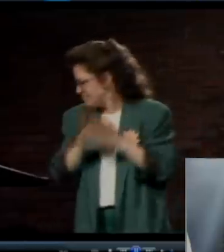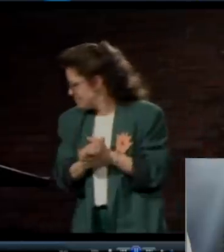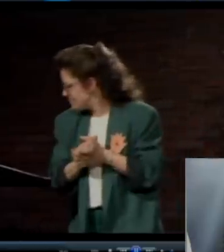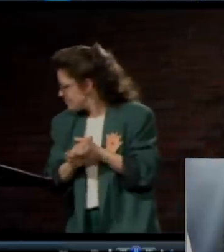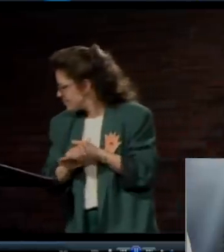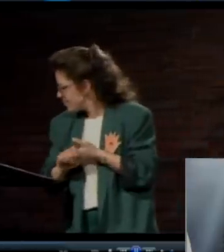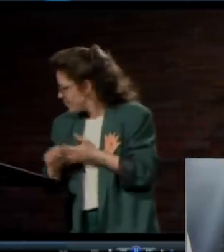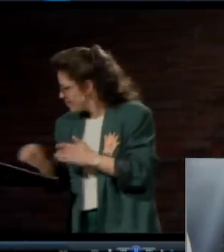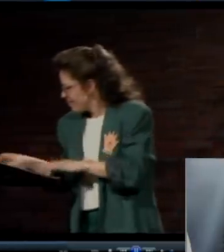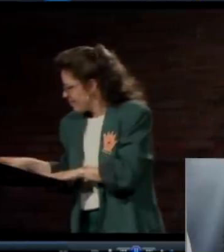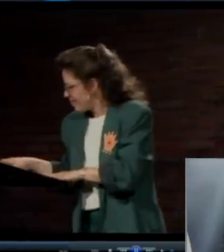Okay.